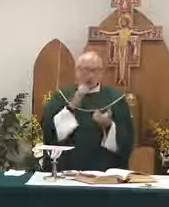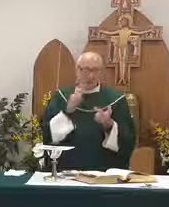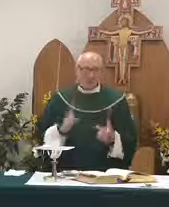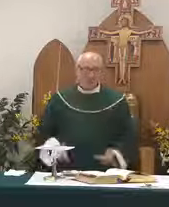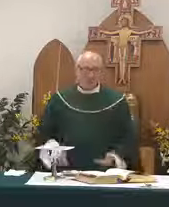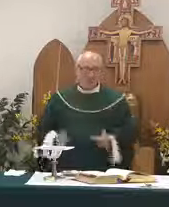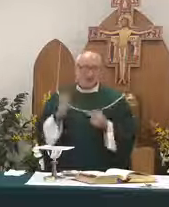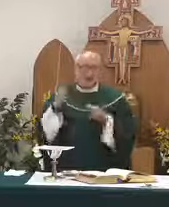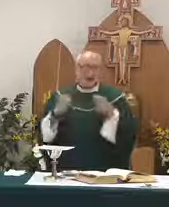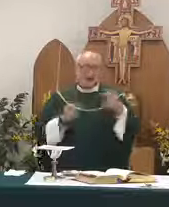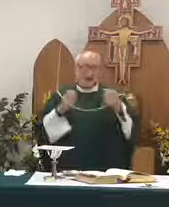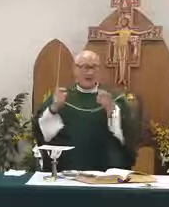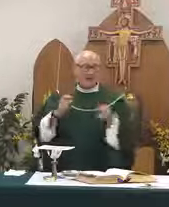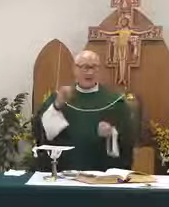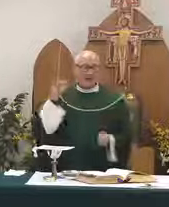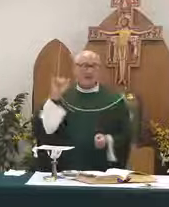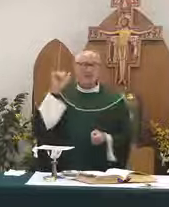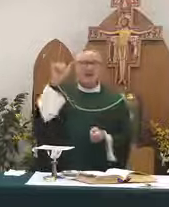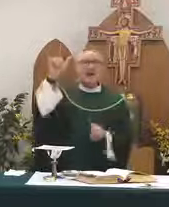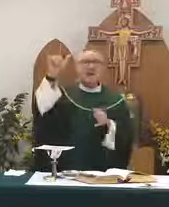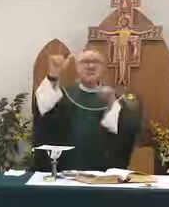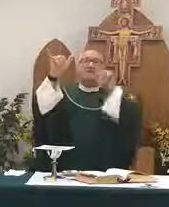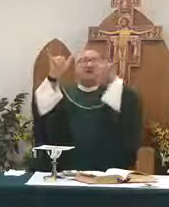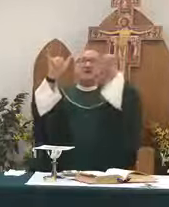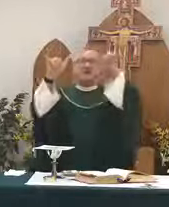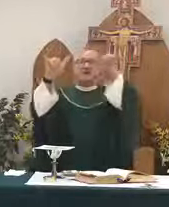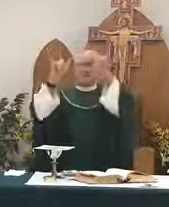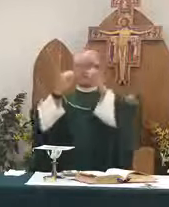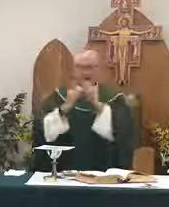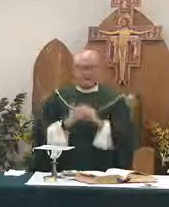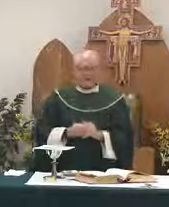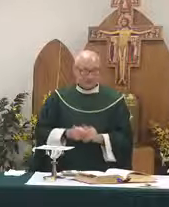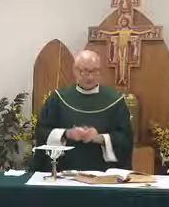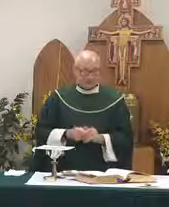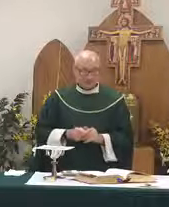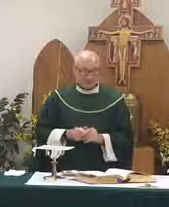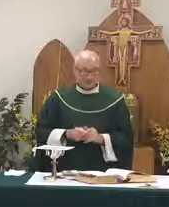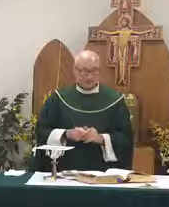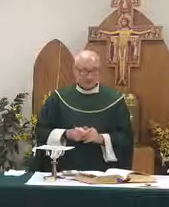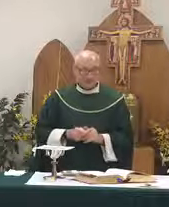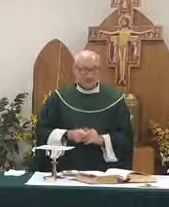your will, who live and reign forever and ever.